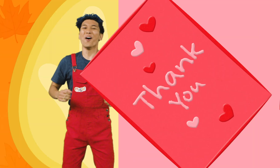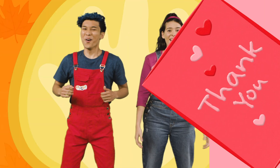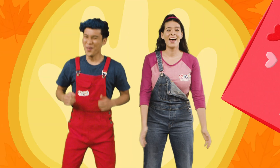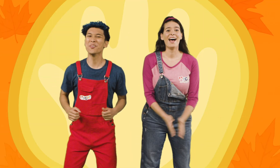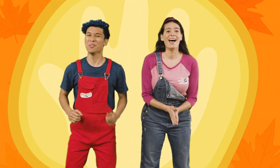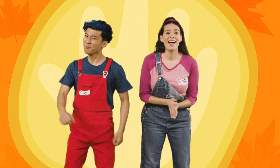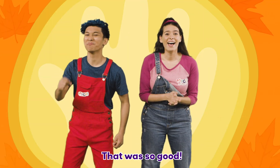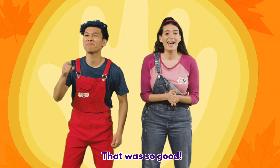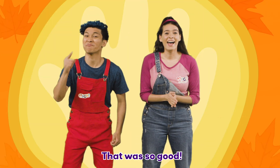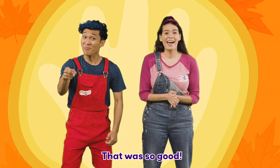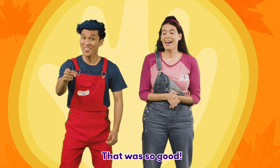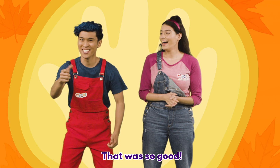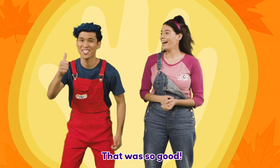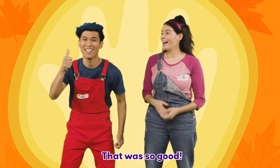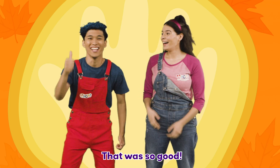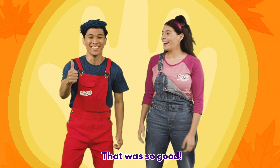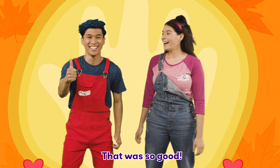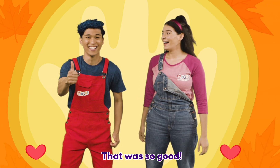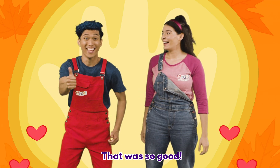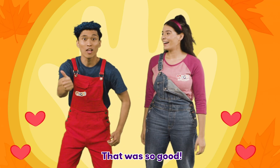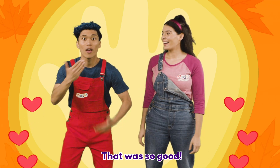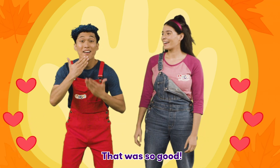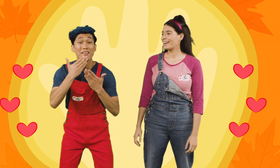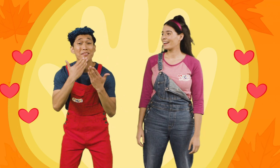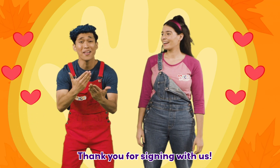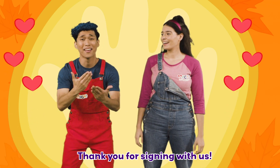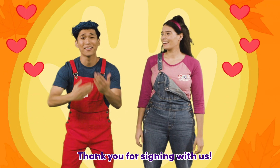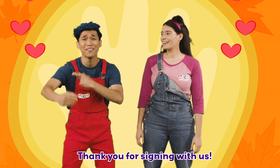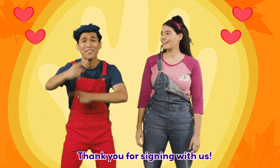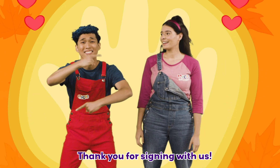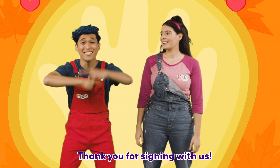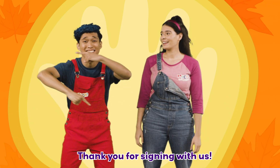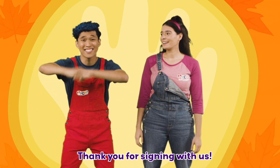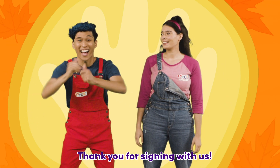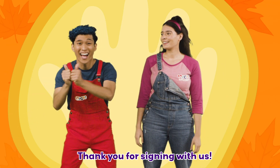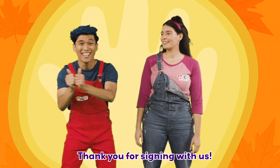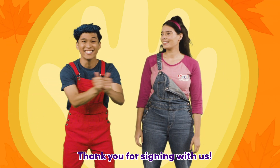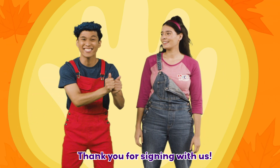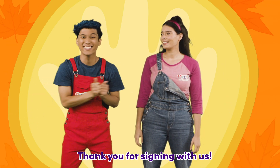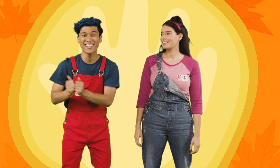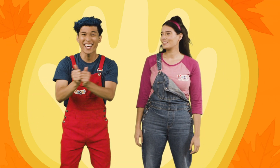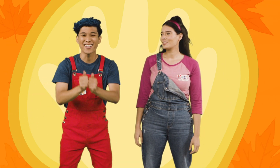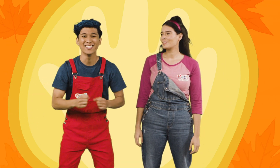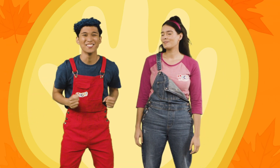Whew, that was so good. Thank you for signing with us.